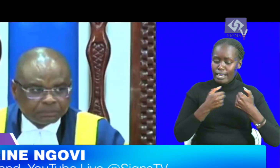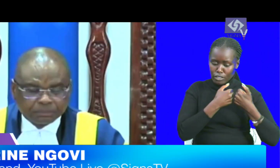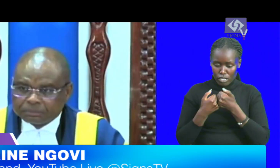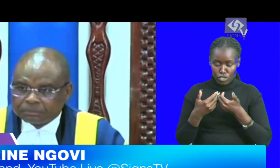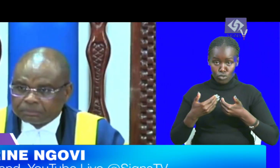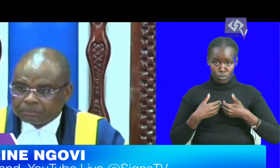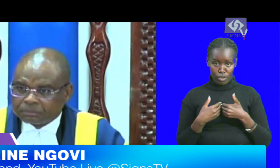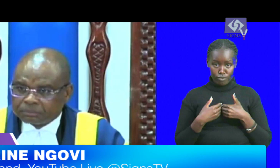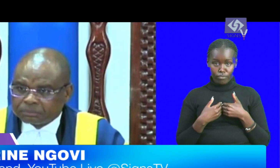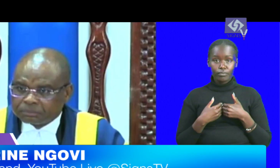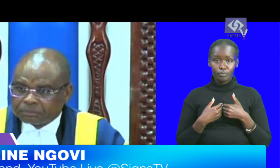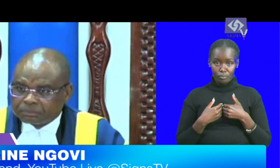in not just in